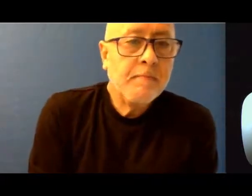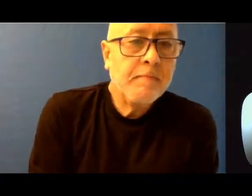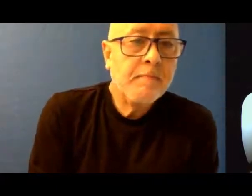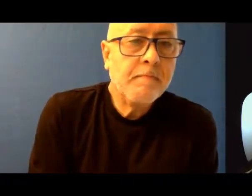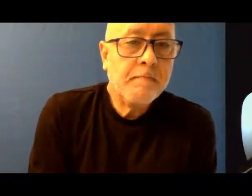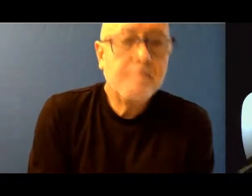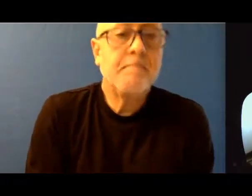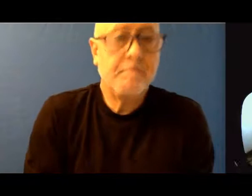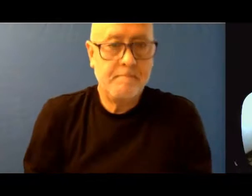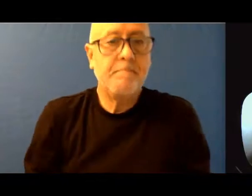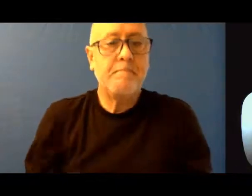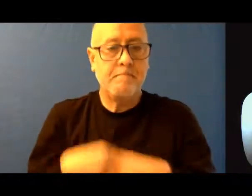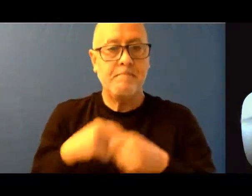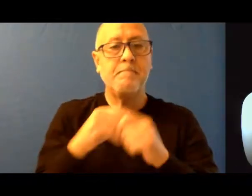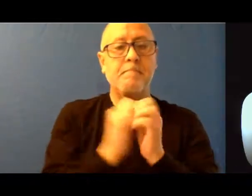number.